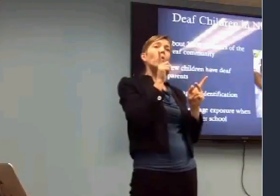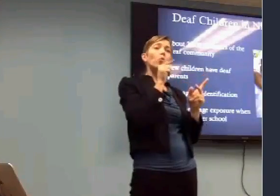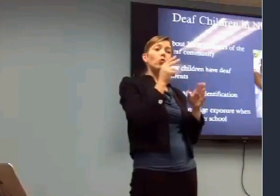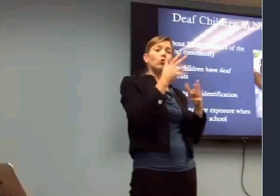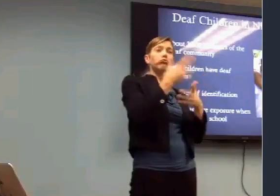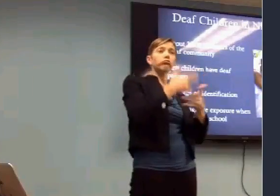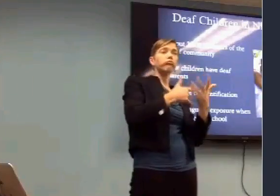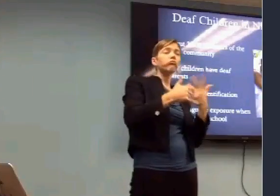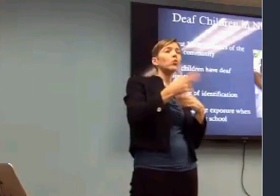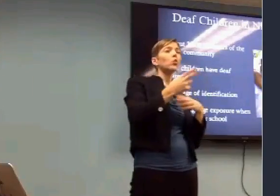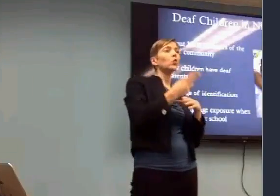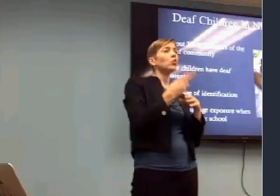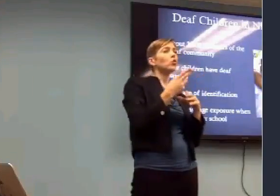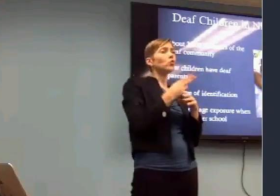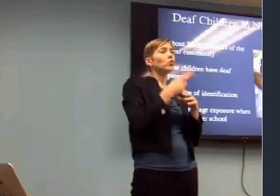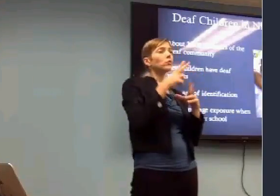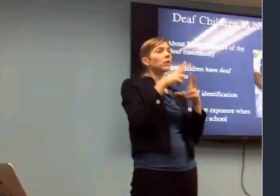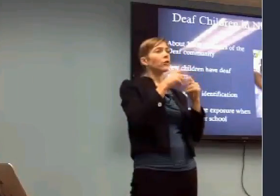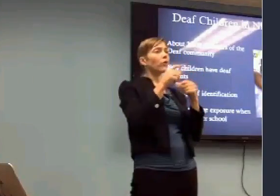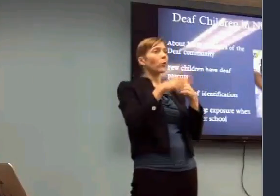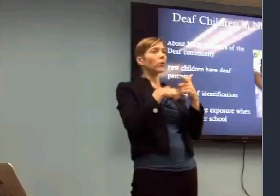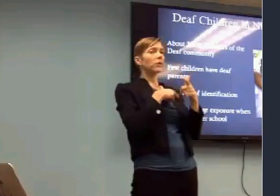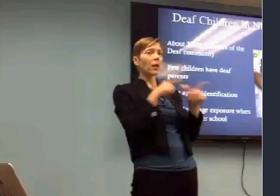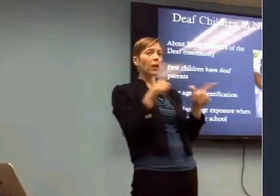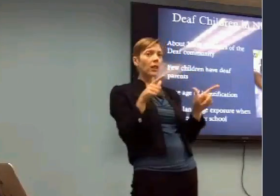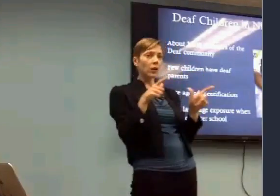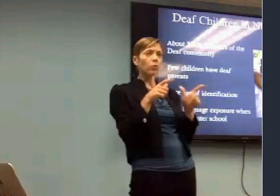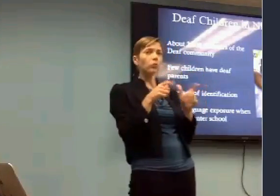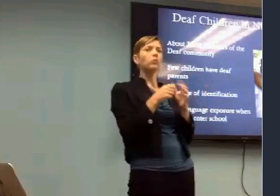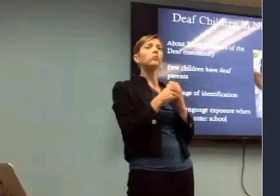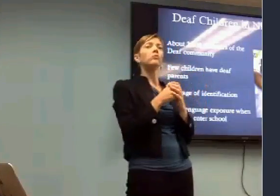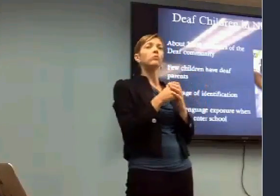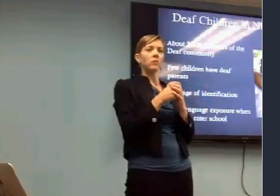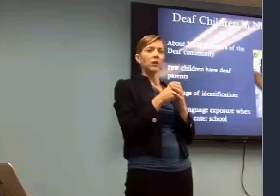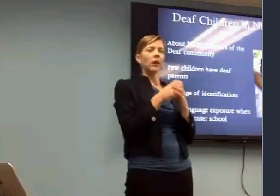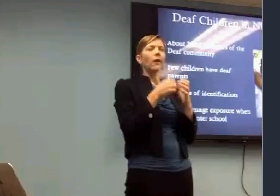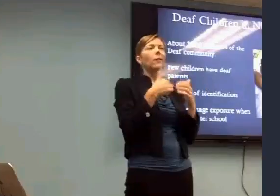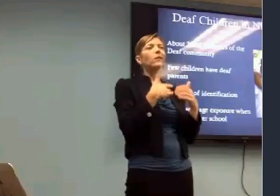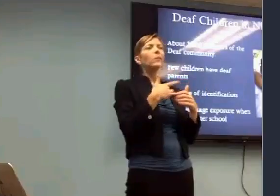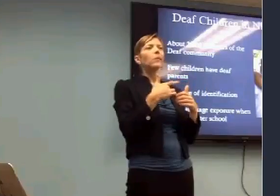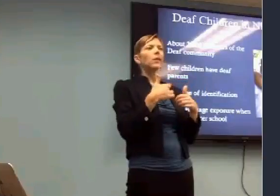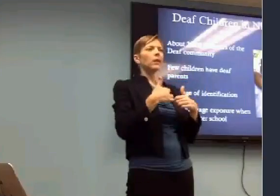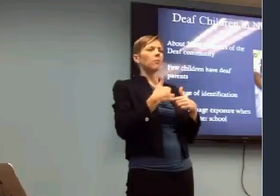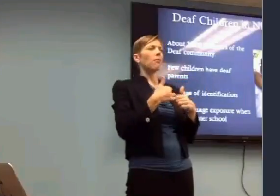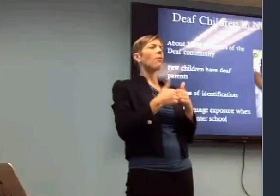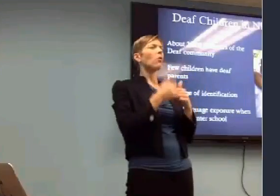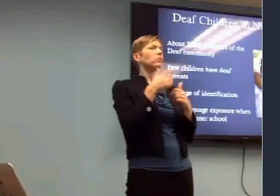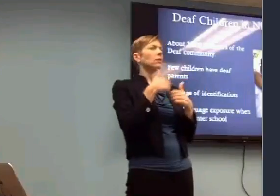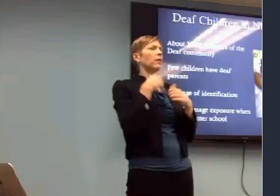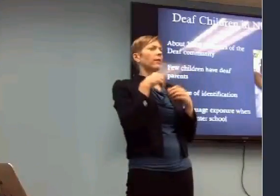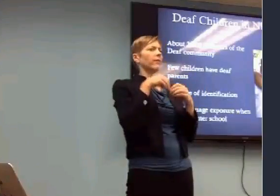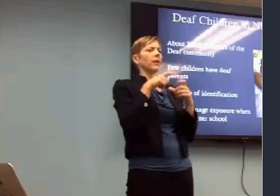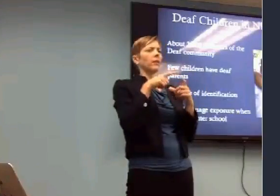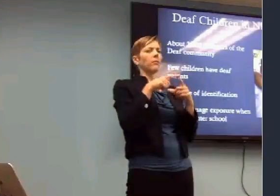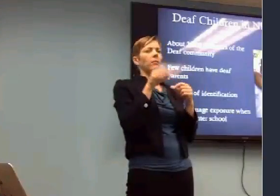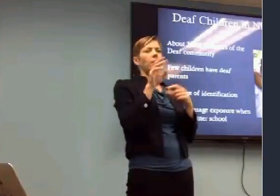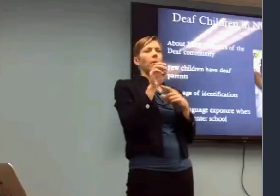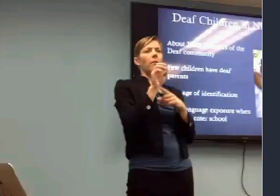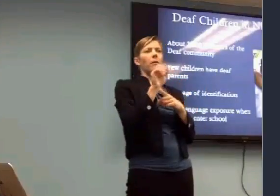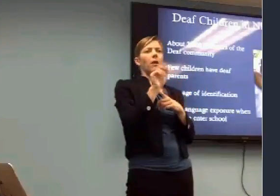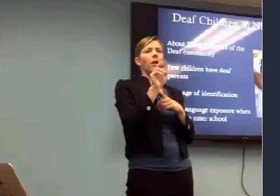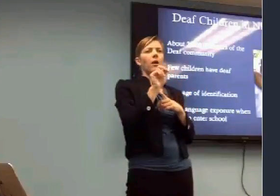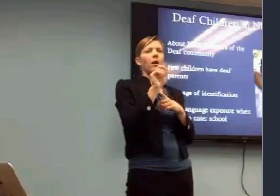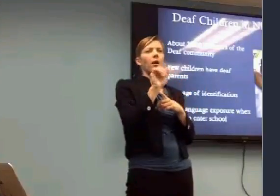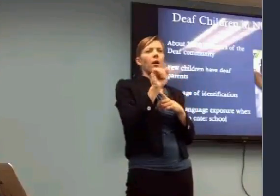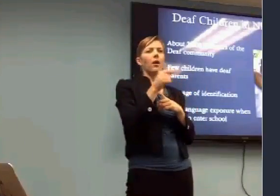So, deaf people who interact and socialize using Nicaraguan Sign Language as a mode of